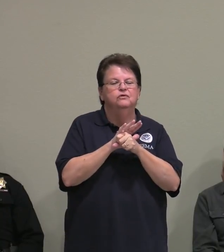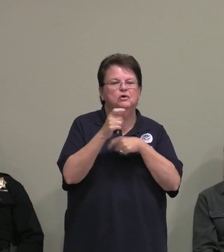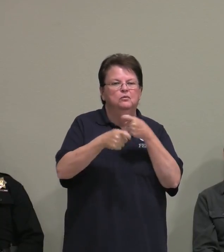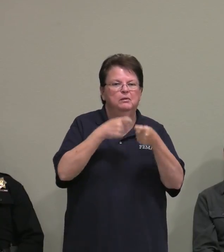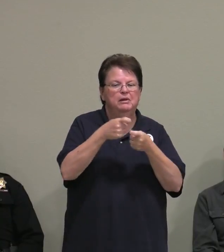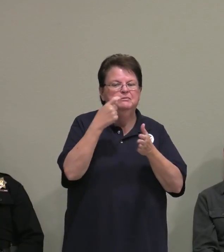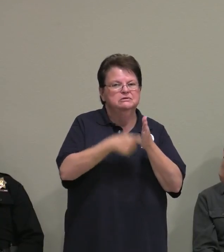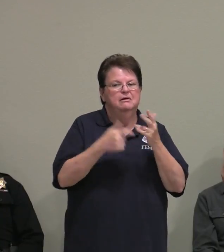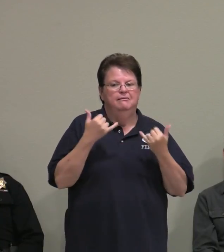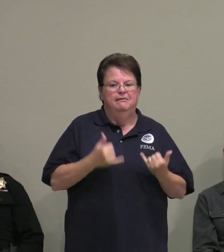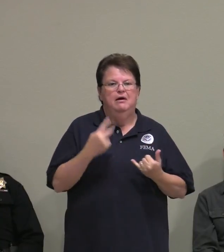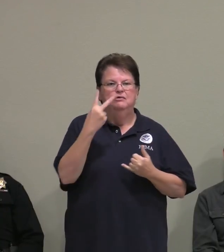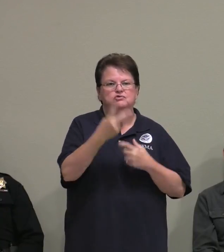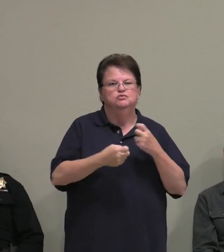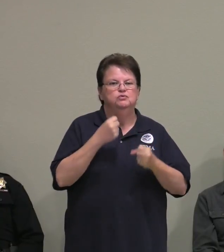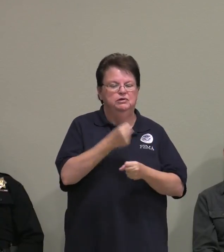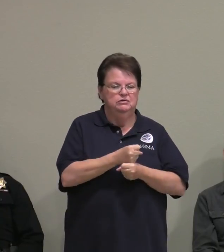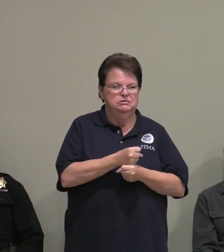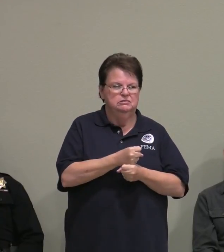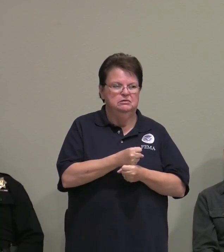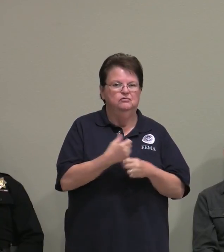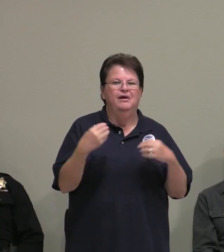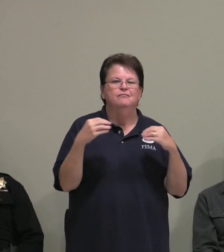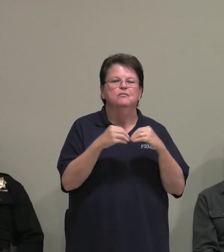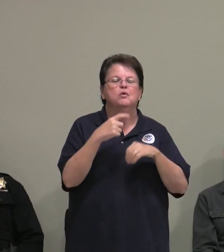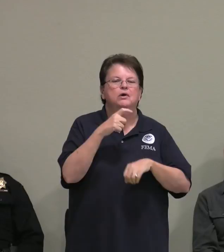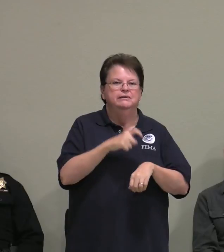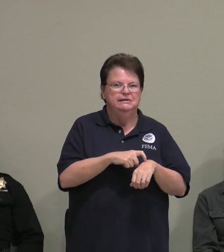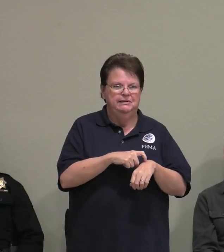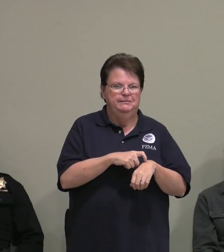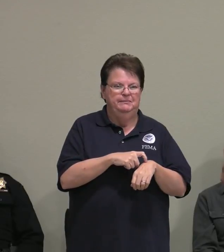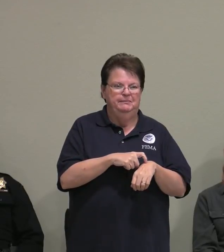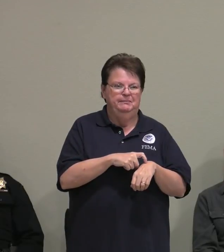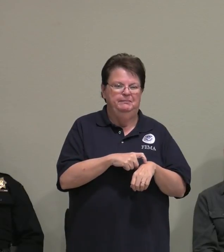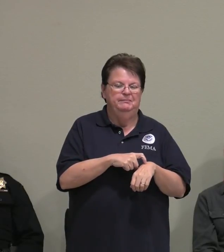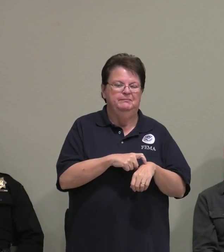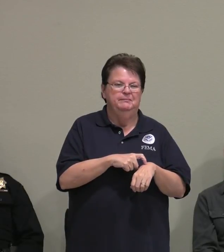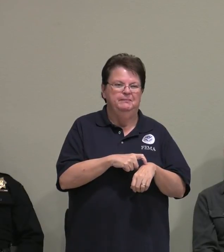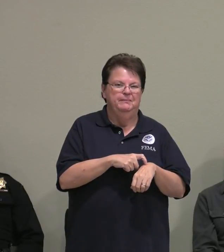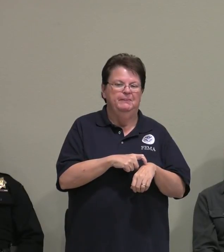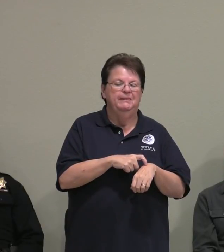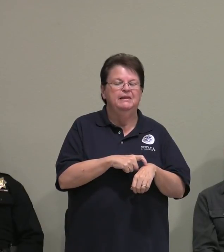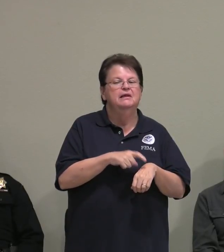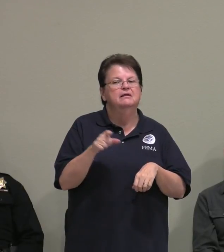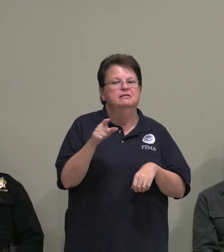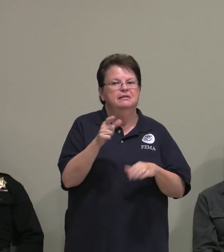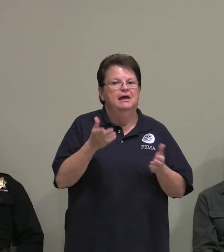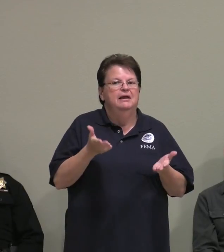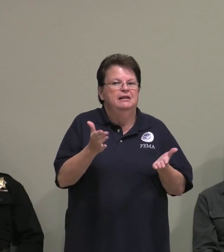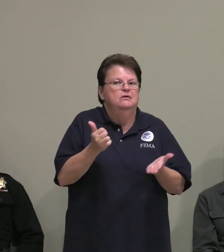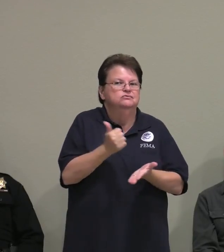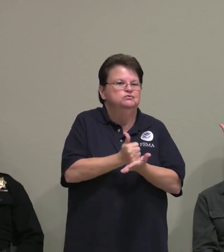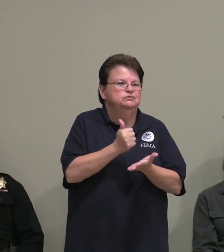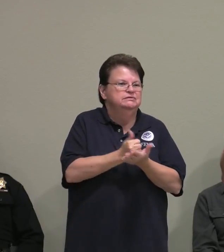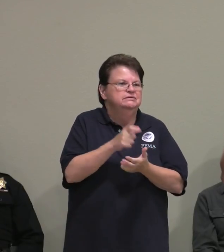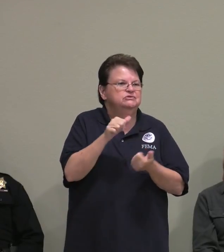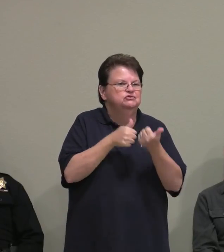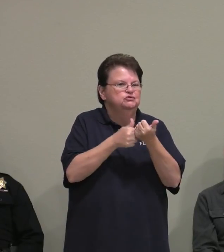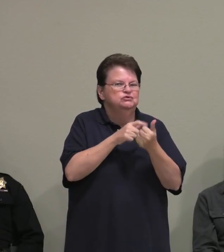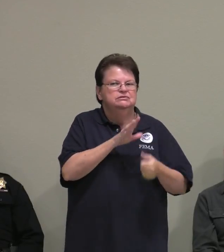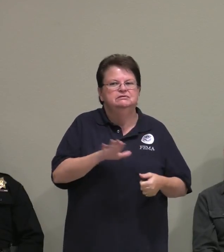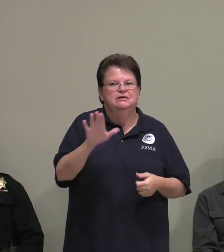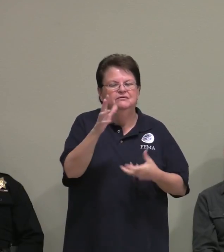Now that's two years. So you have more time. And so that will assist you in getting that money. And